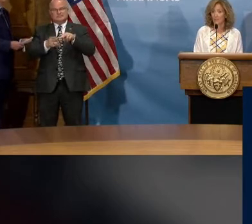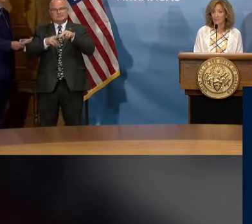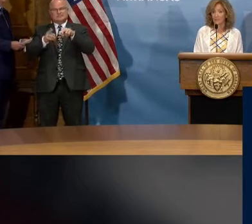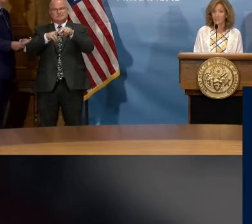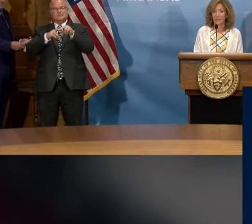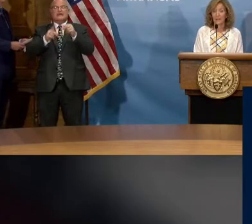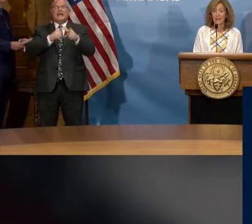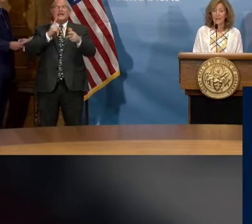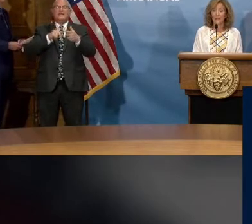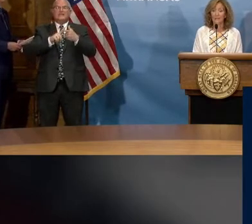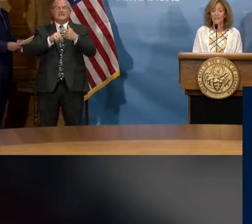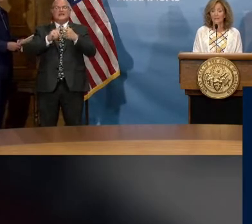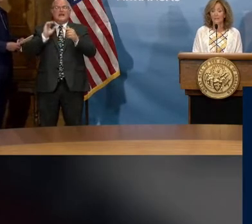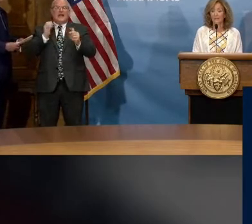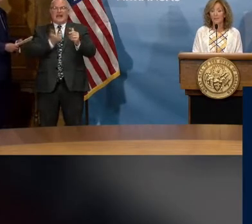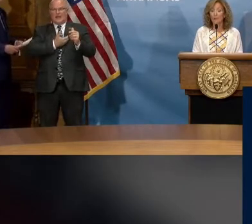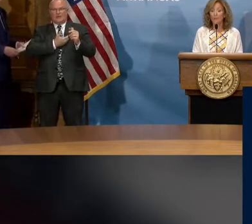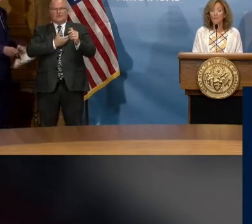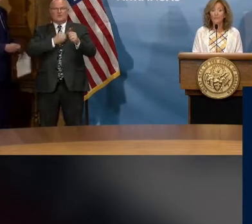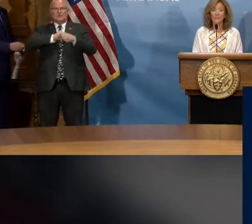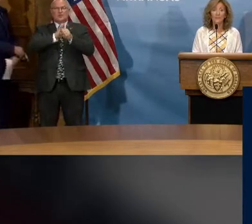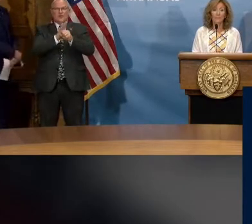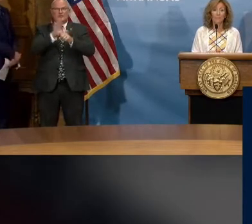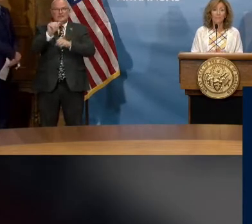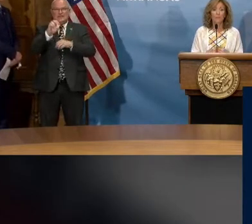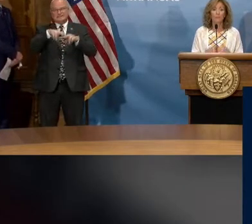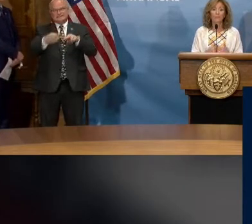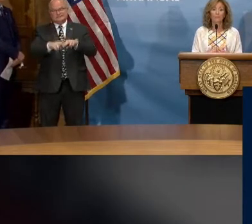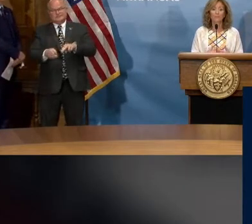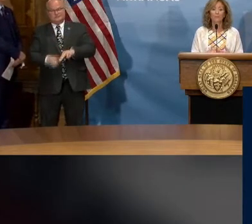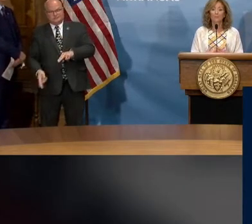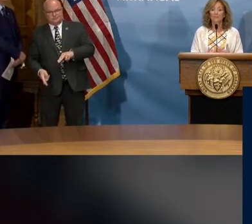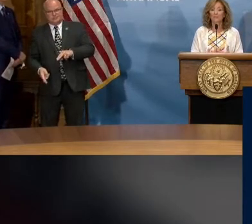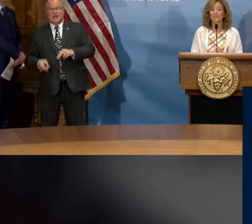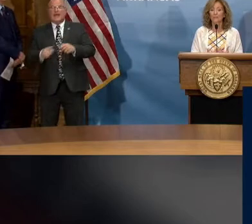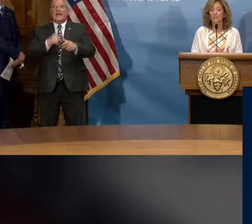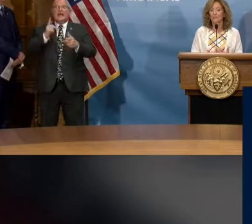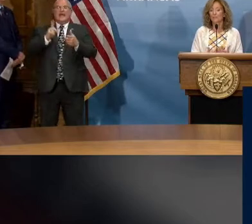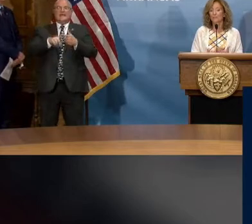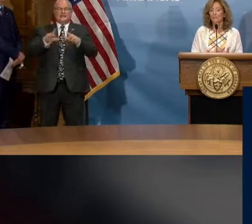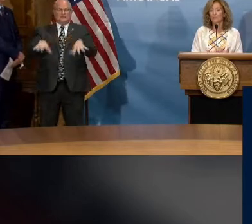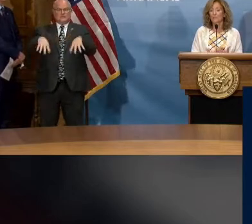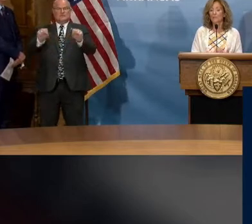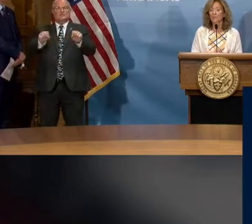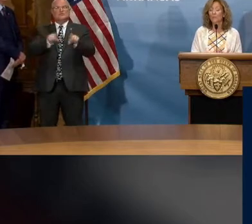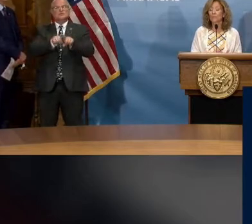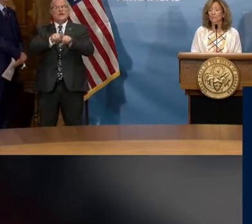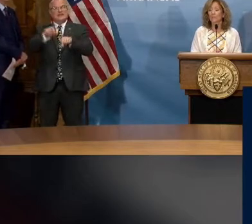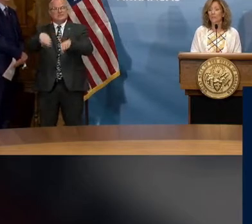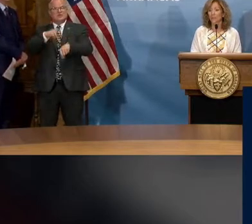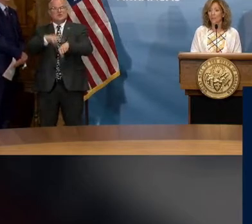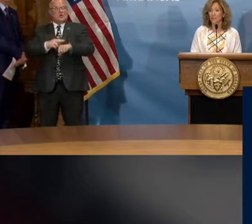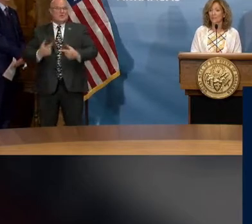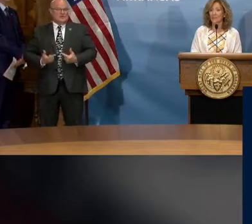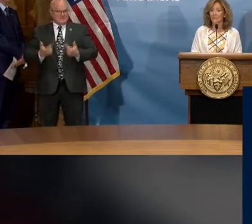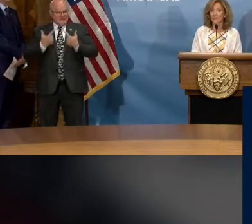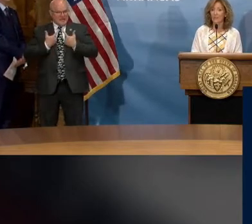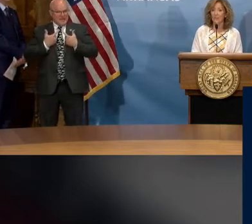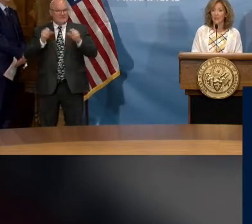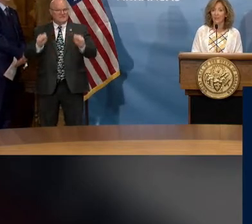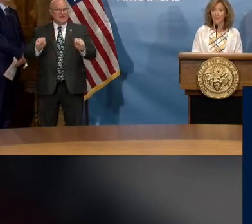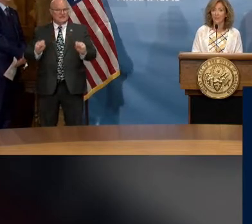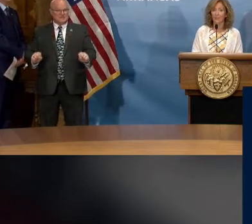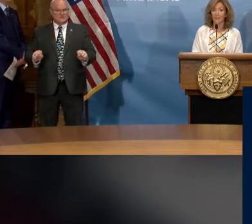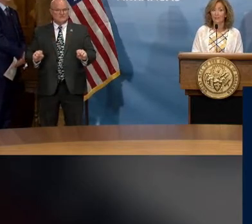down again and hopefully resume as normal of a life as we